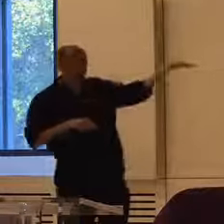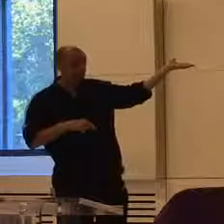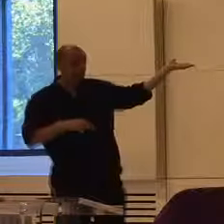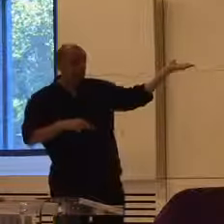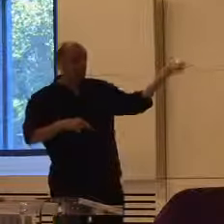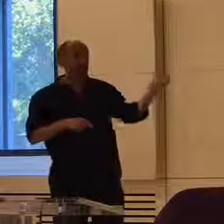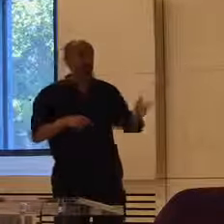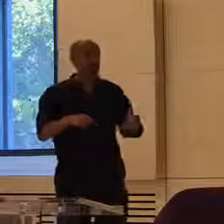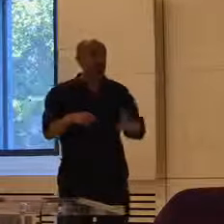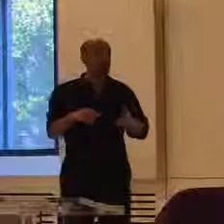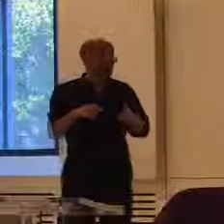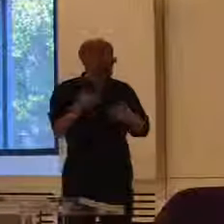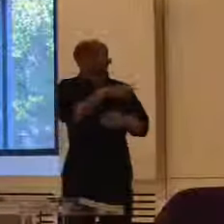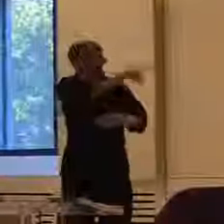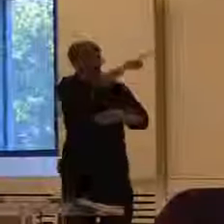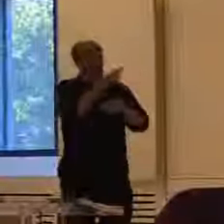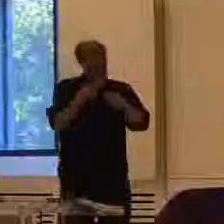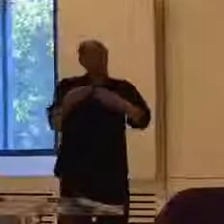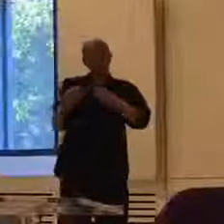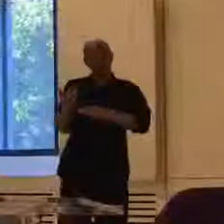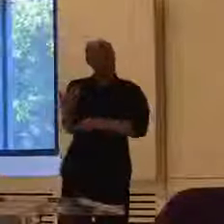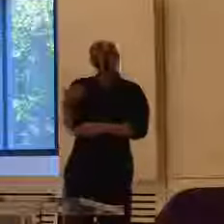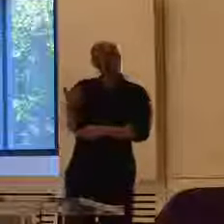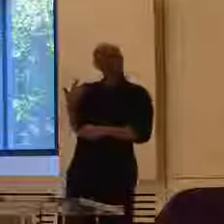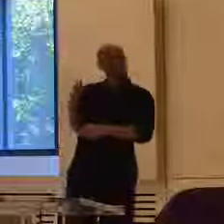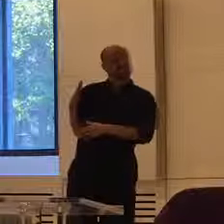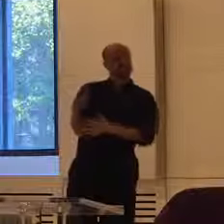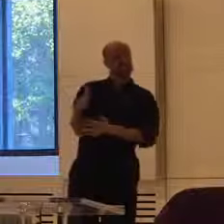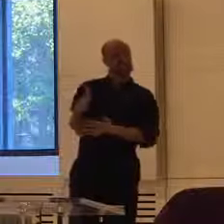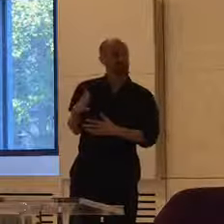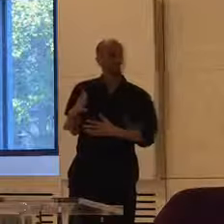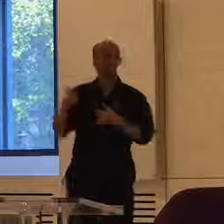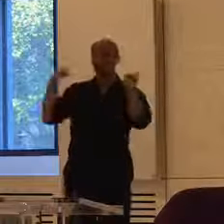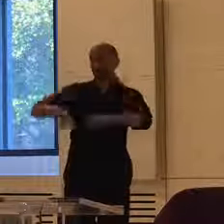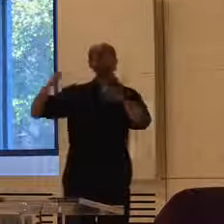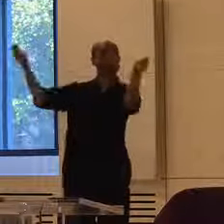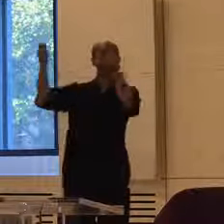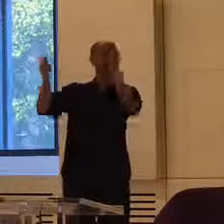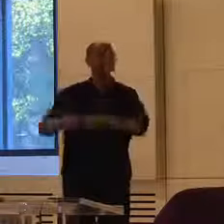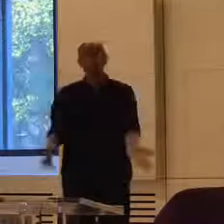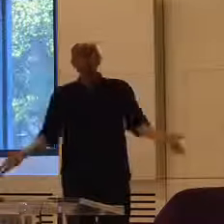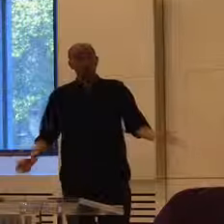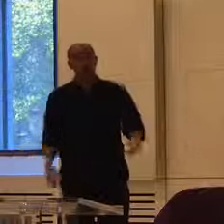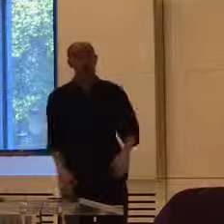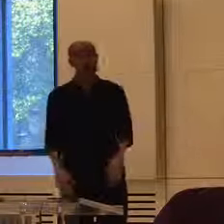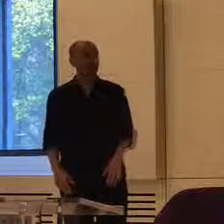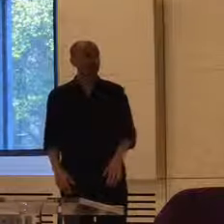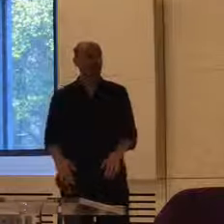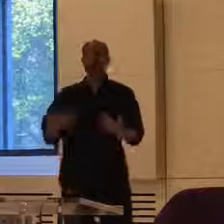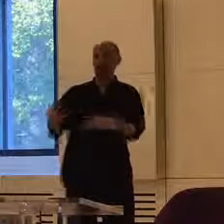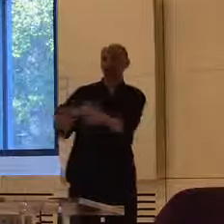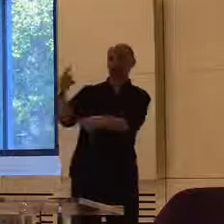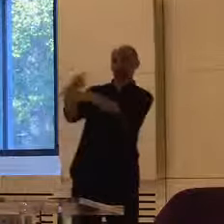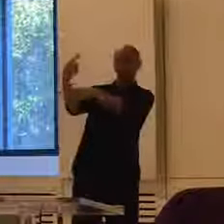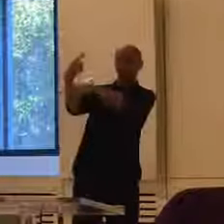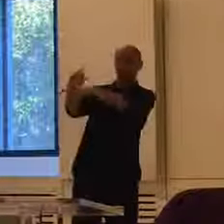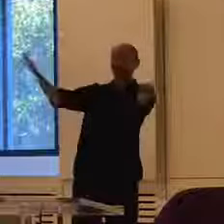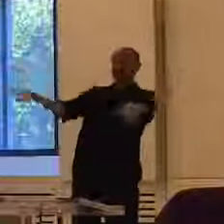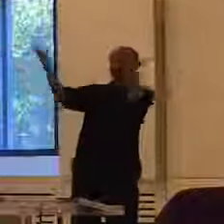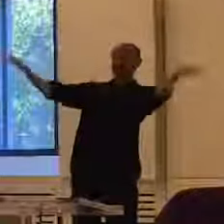a GCSE, as is shown on the screen here. It was in the news reasonably recently. It's not been successful yet. There's more